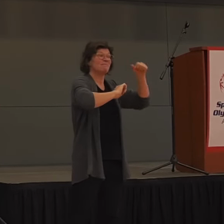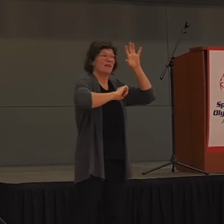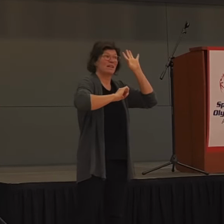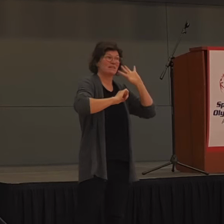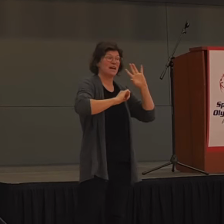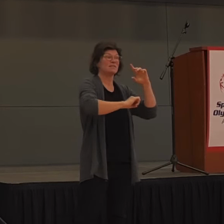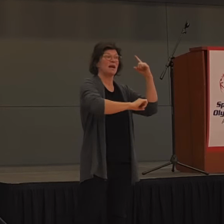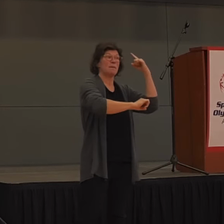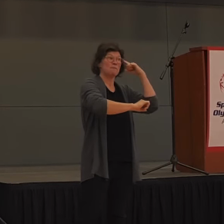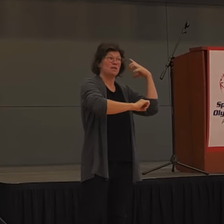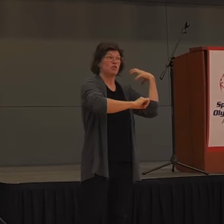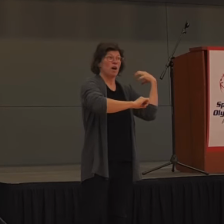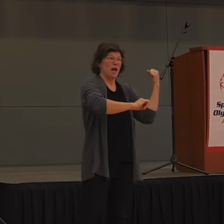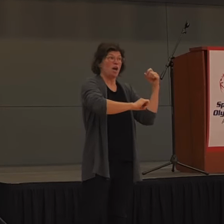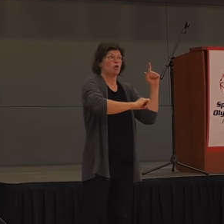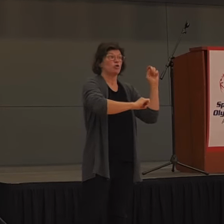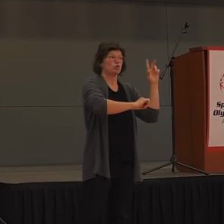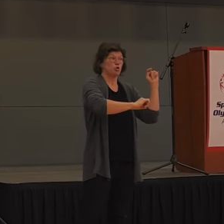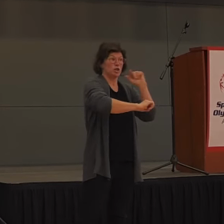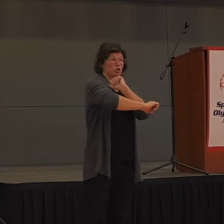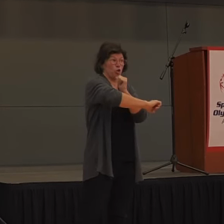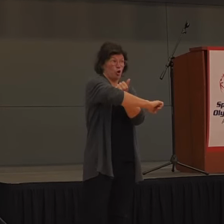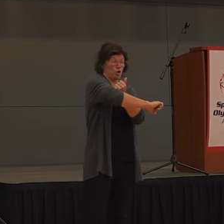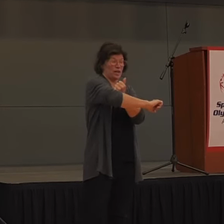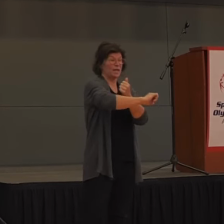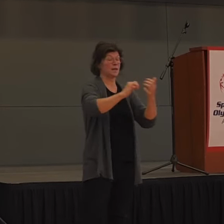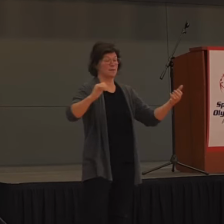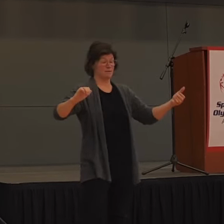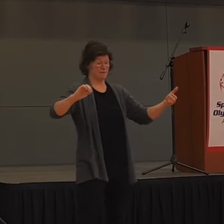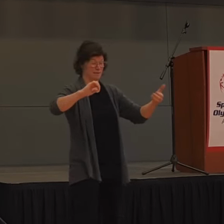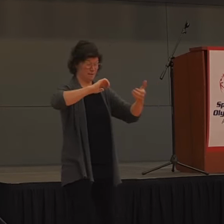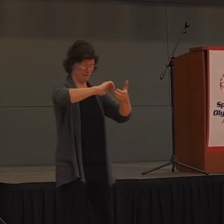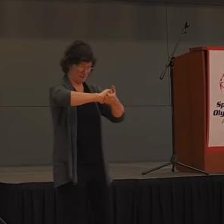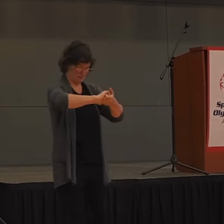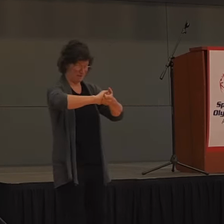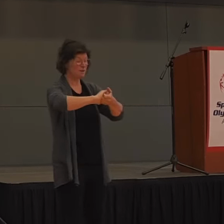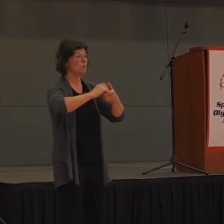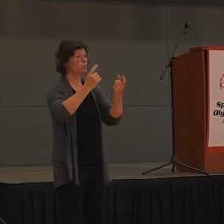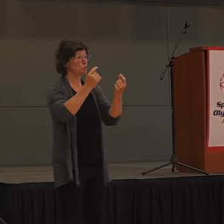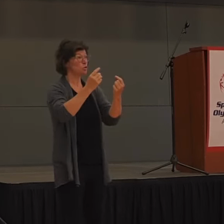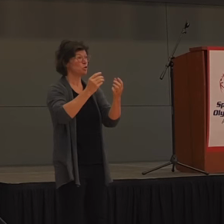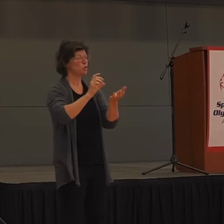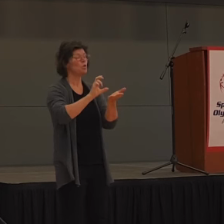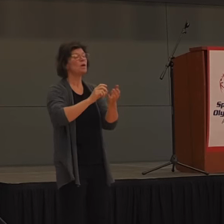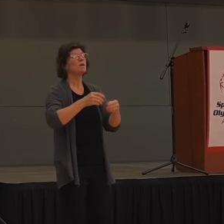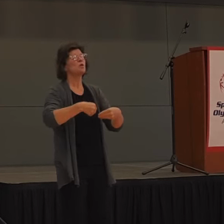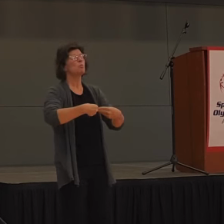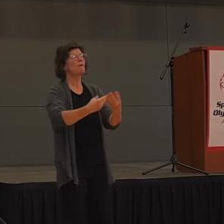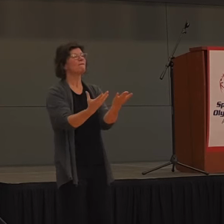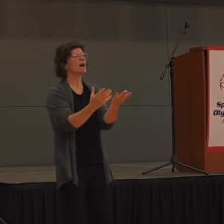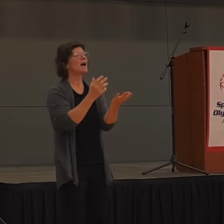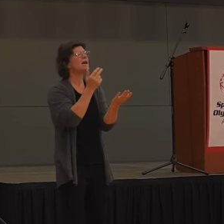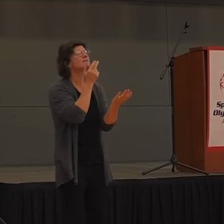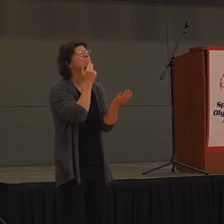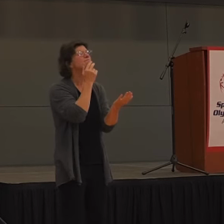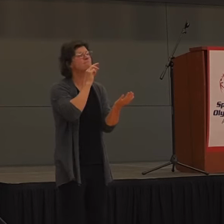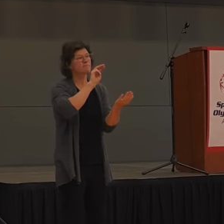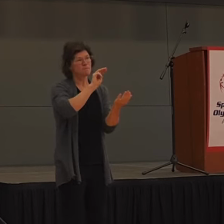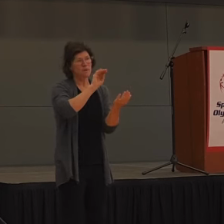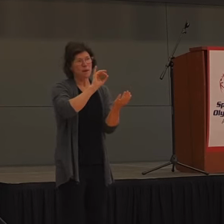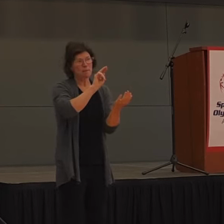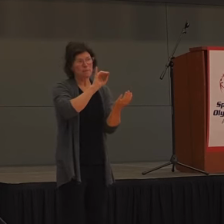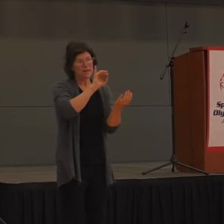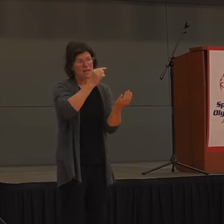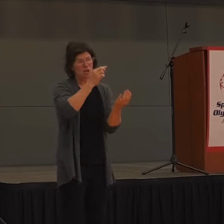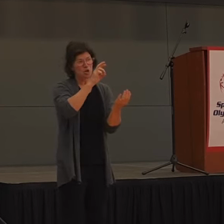Authority to provide a mini grant up to $2,500 for anything not covered by another